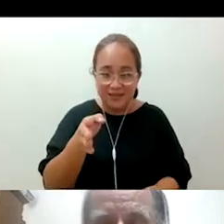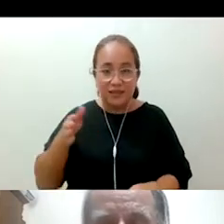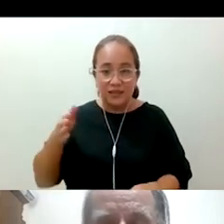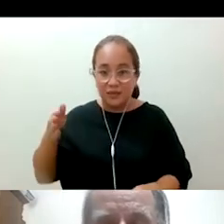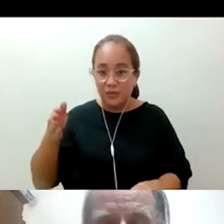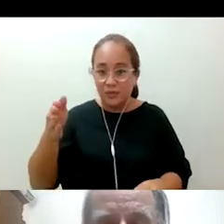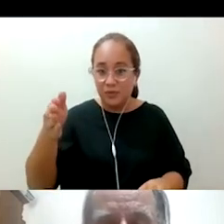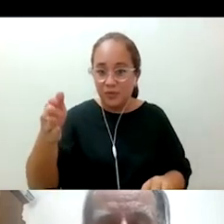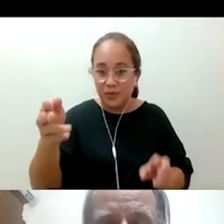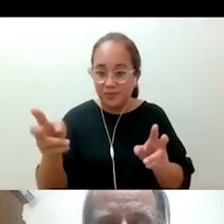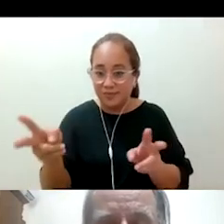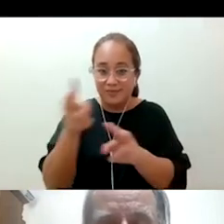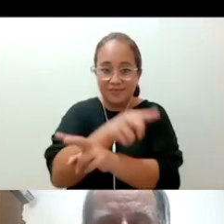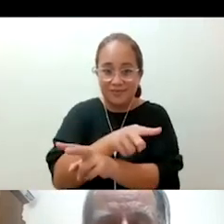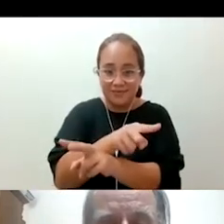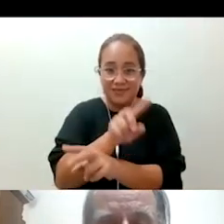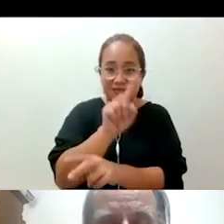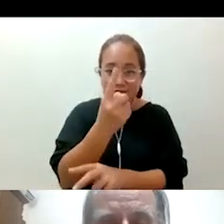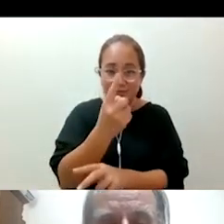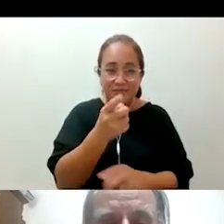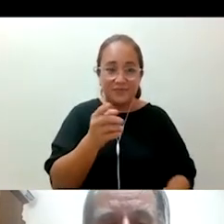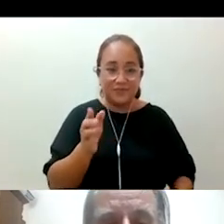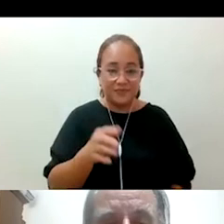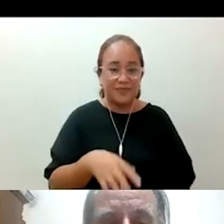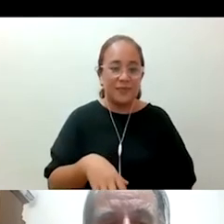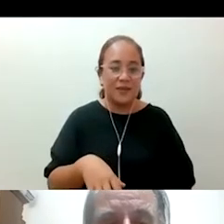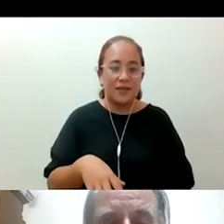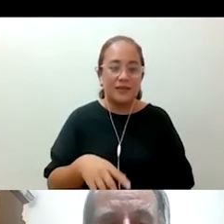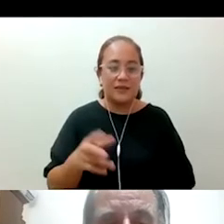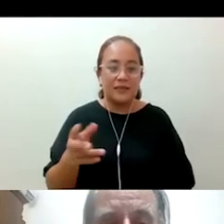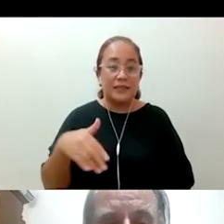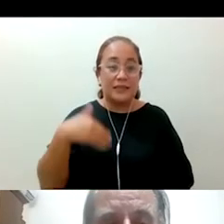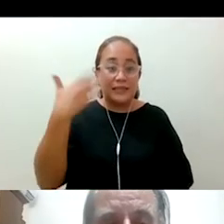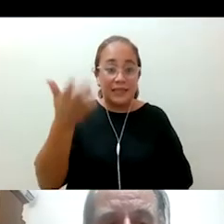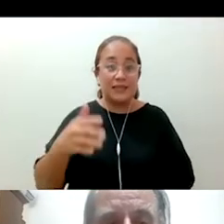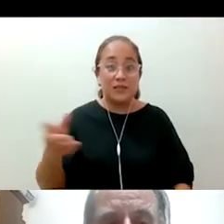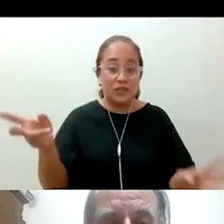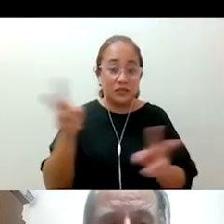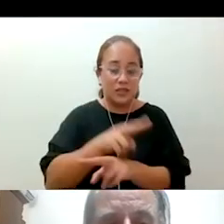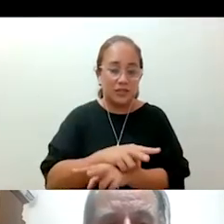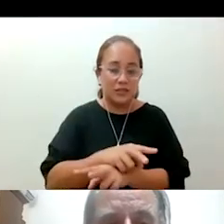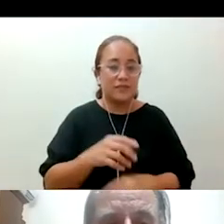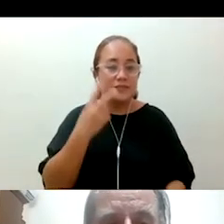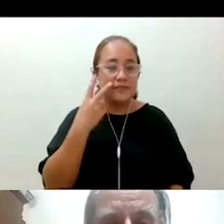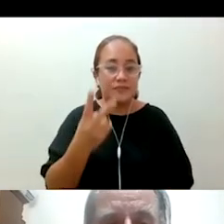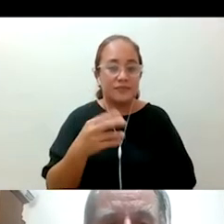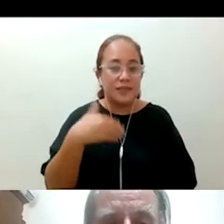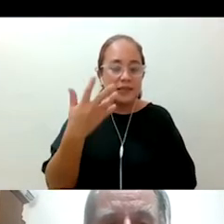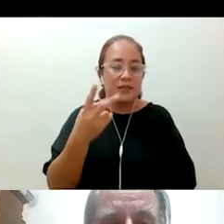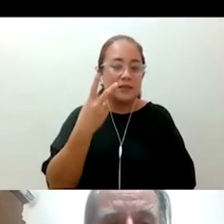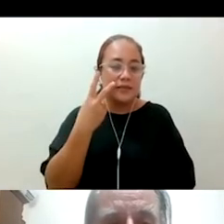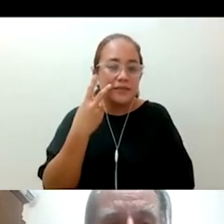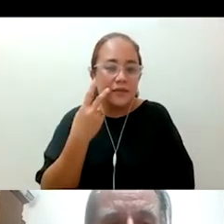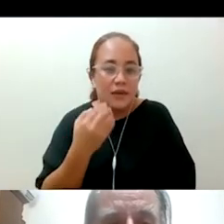forward first. So we do this in the next chart where we're looking